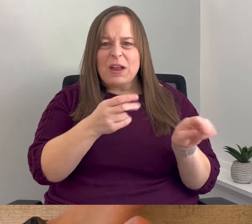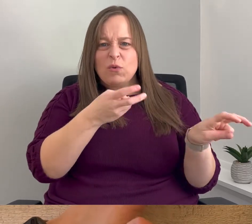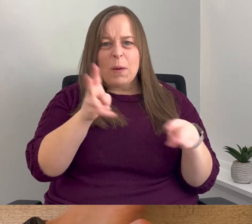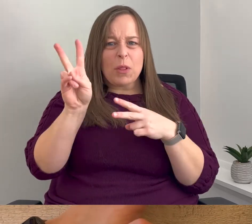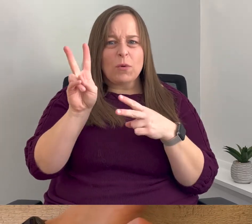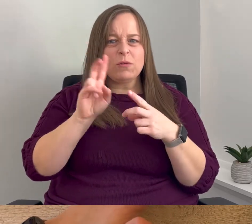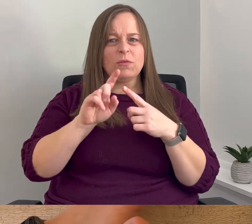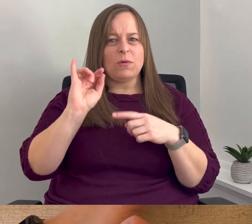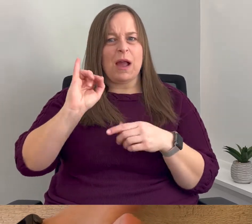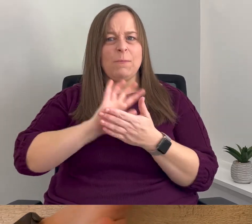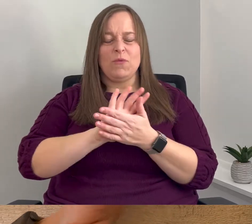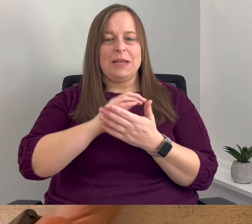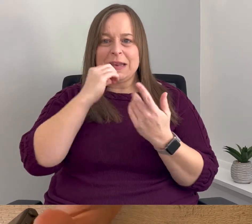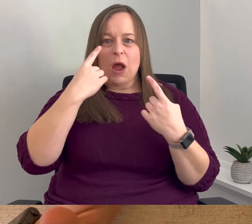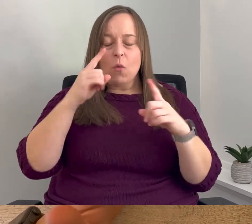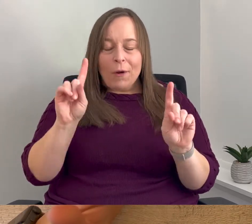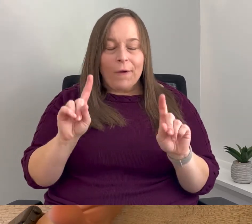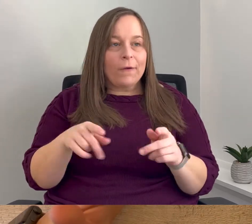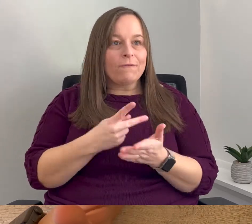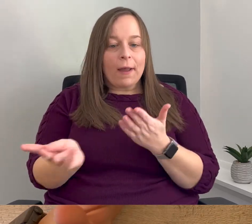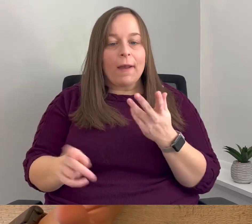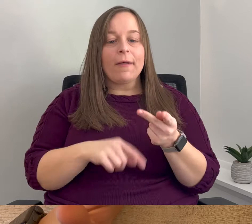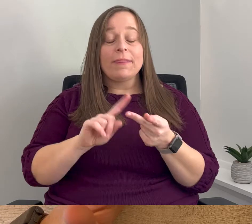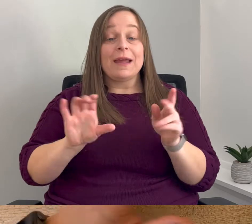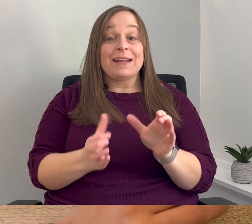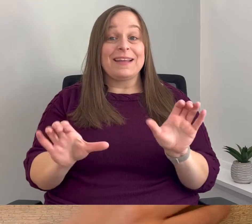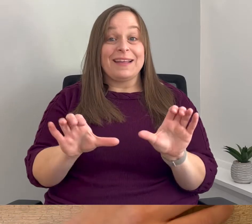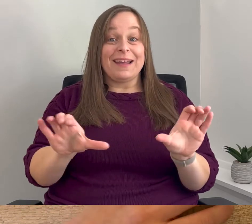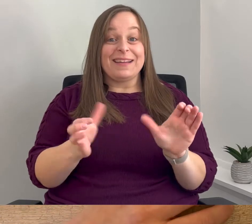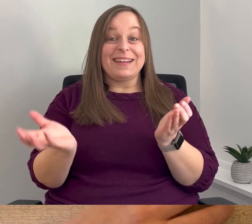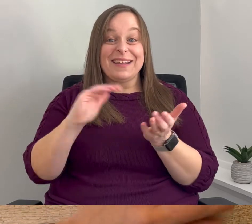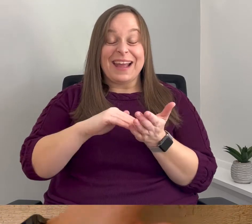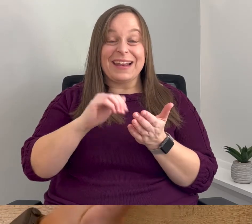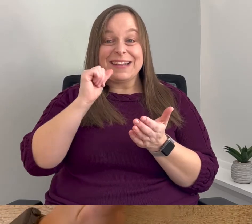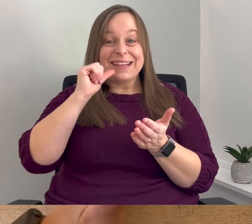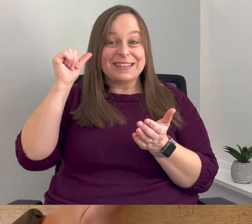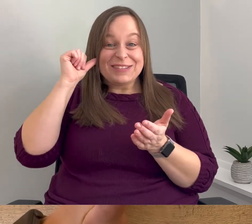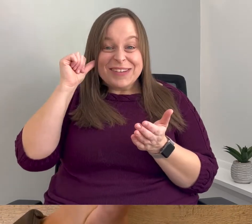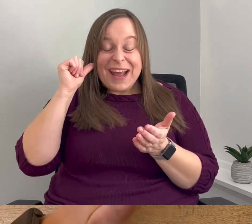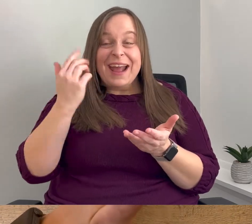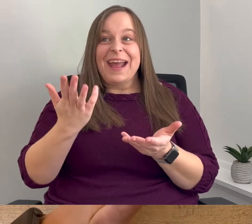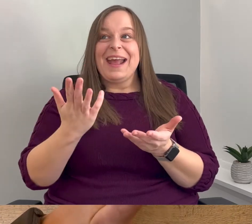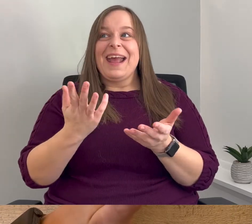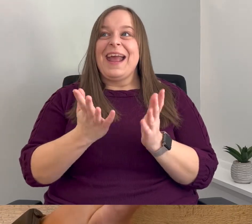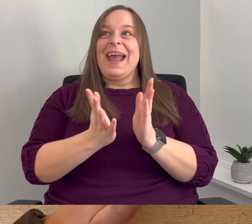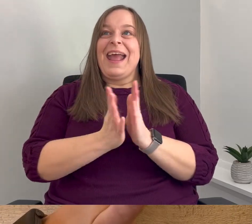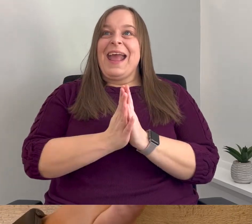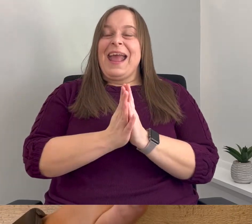quality when I was trying to upload it and it didn't work. And then I did it again yesterday